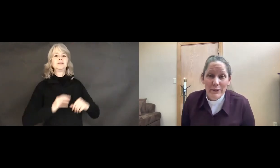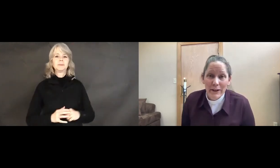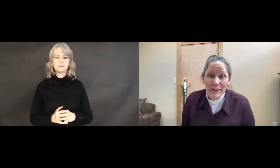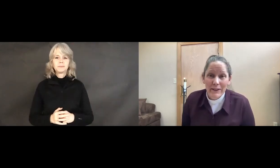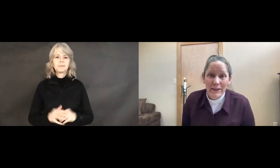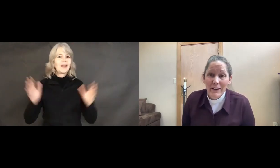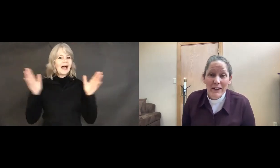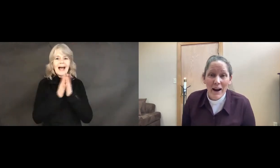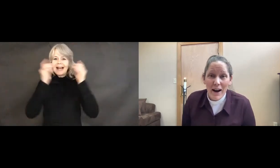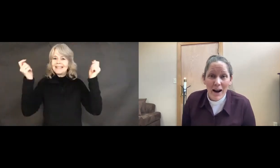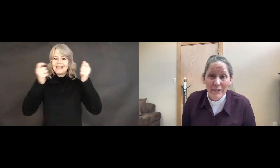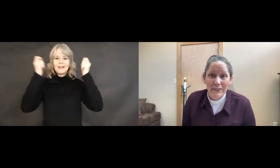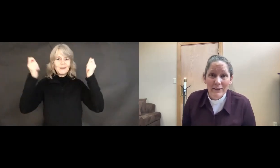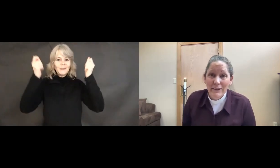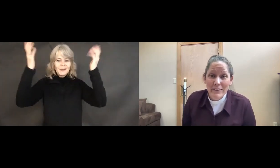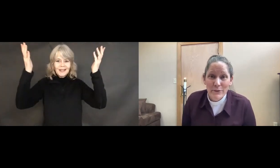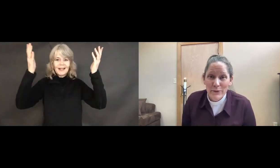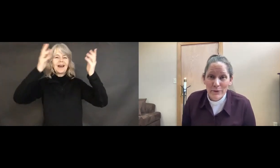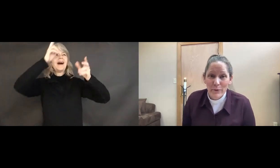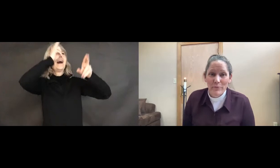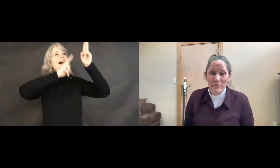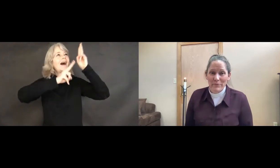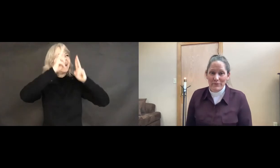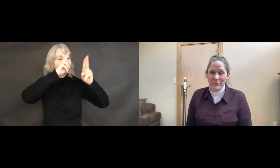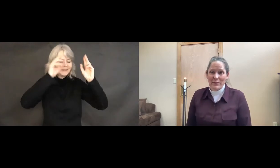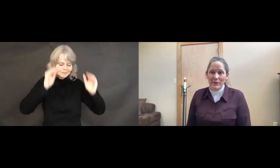Alleluia. Honor to you."